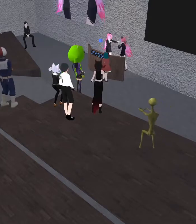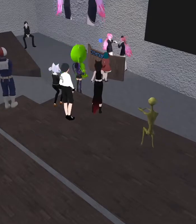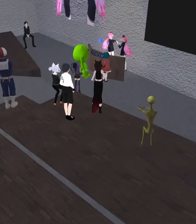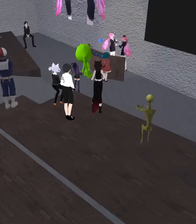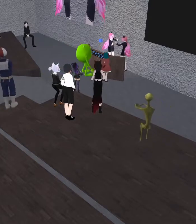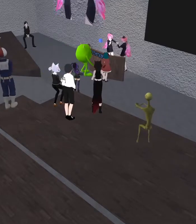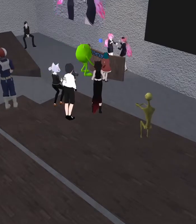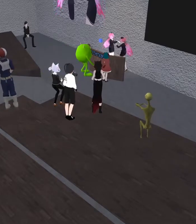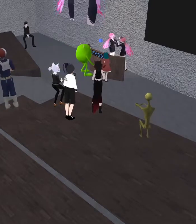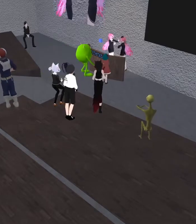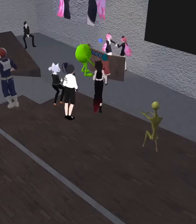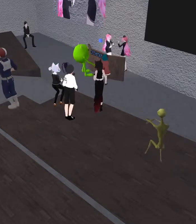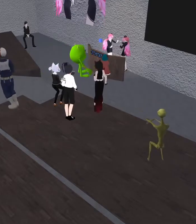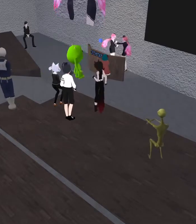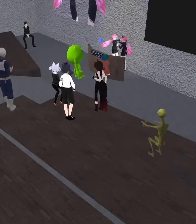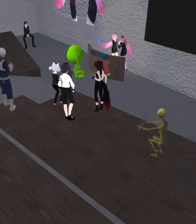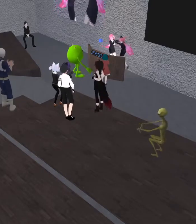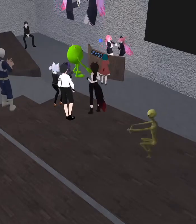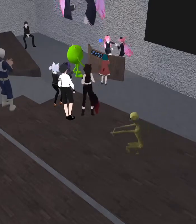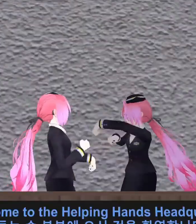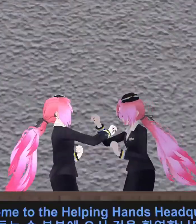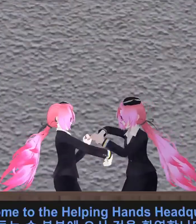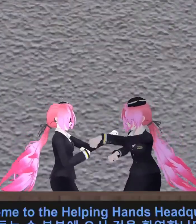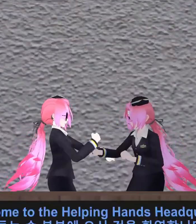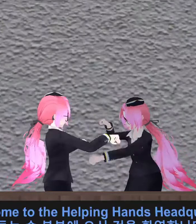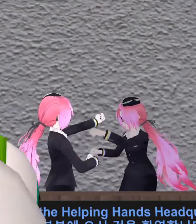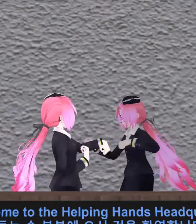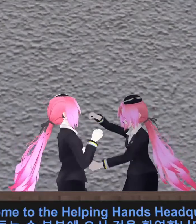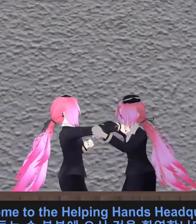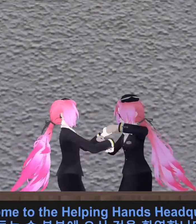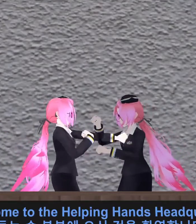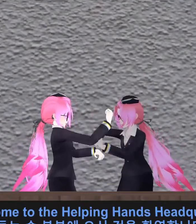Chris. Fight, Hey, it's because I'm recording. Chris over there.